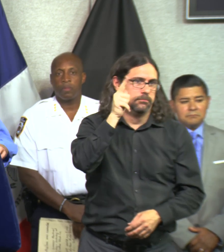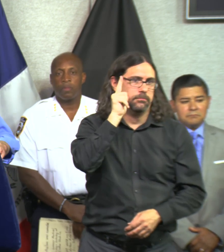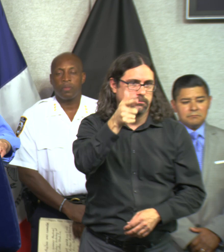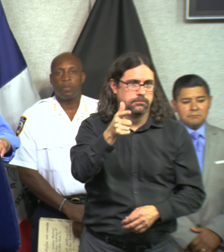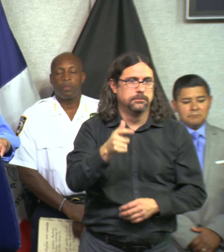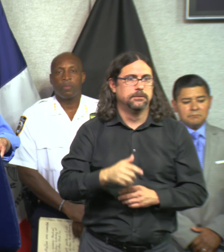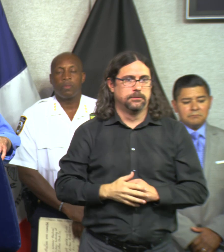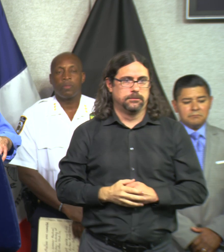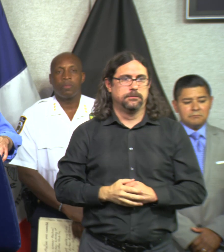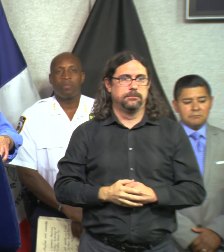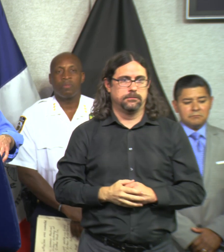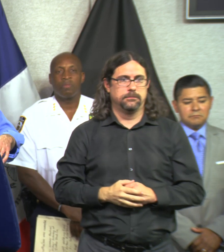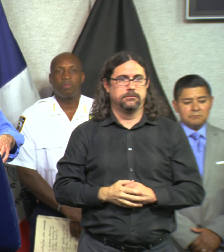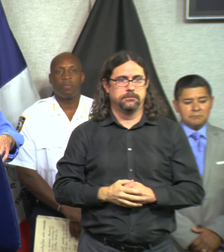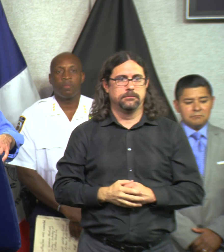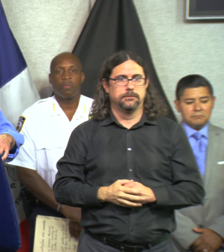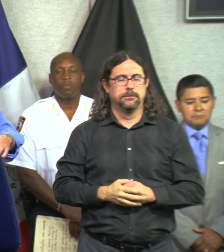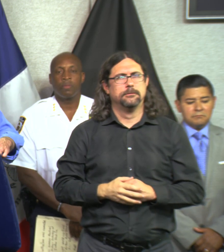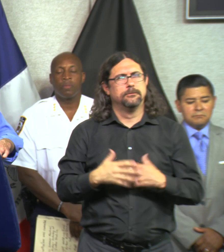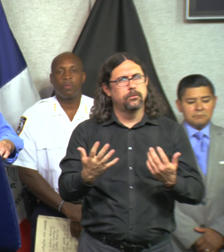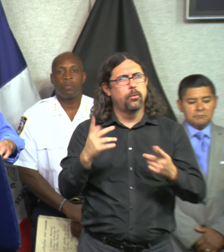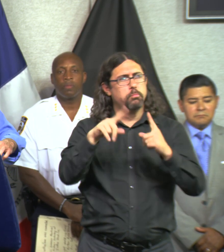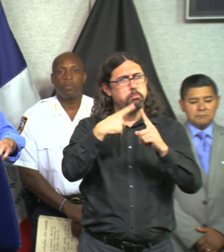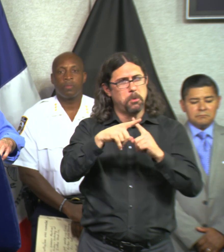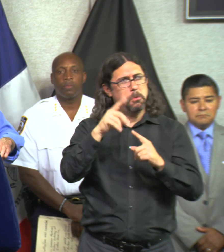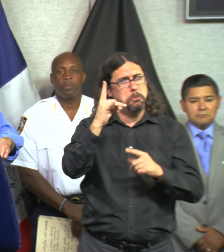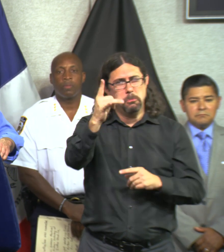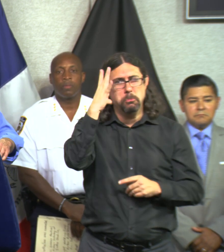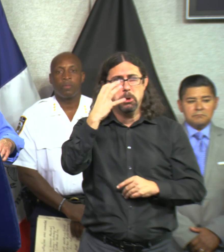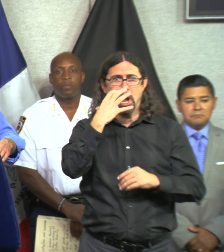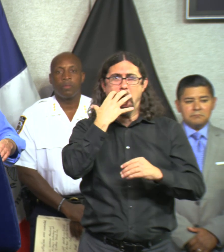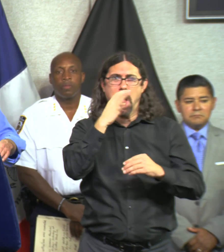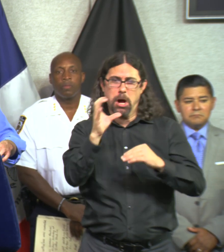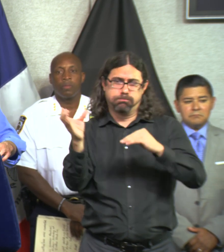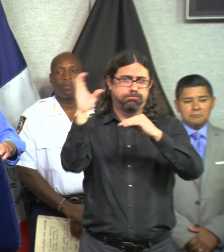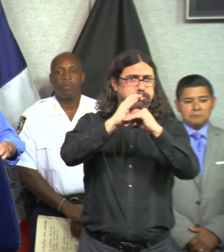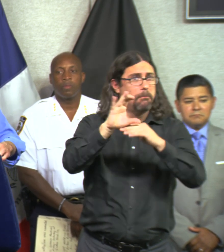really careful and understand that this is a very unusual situation.